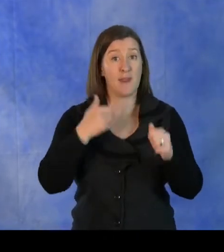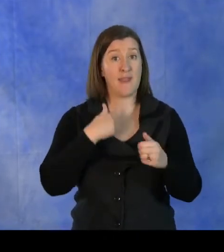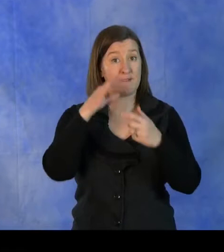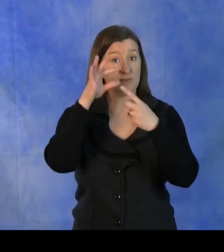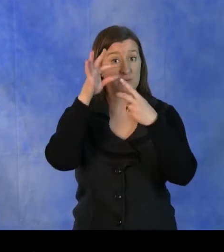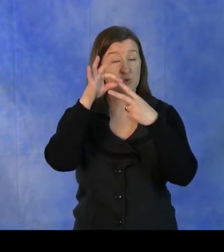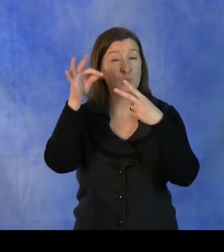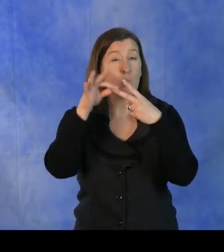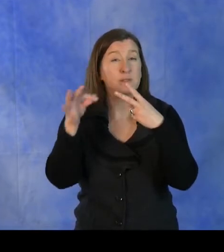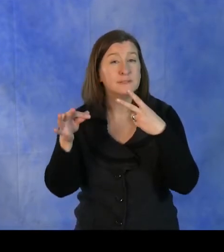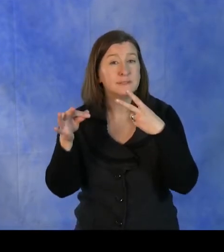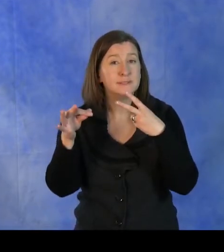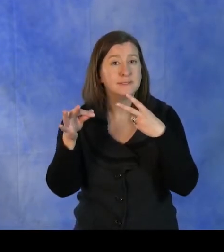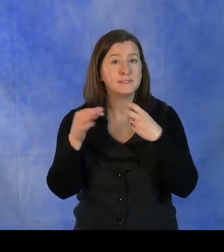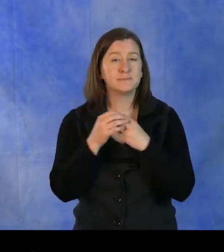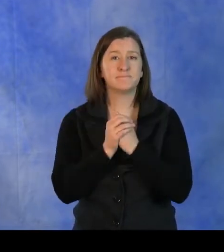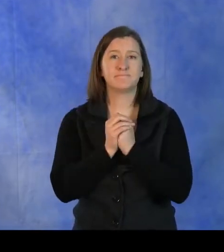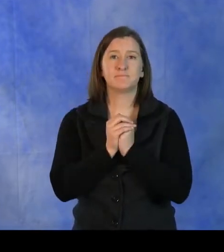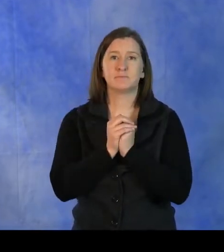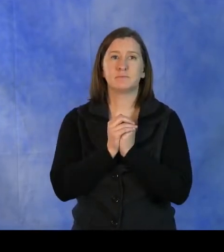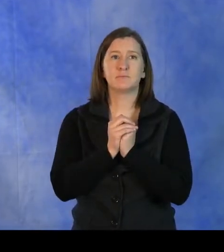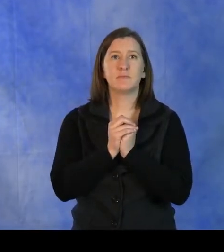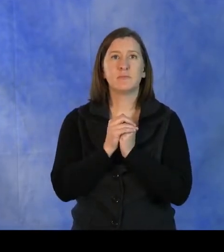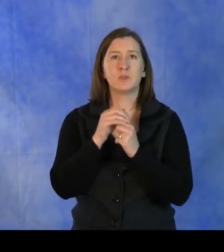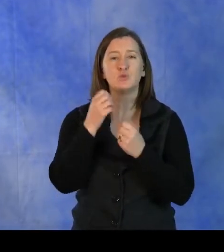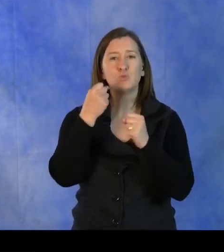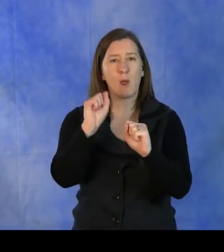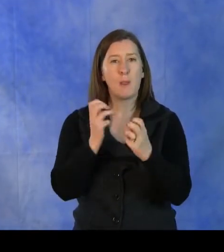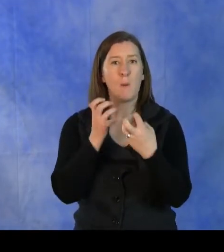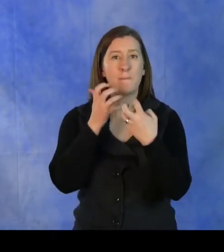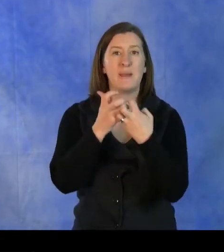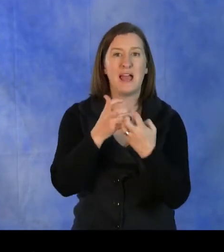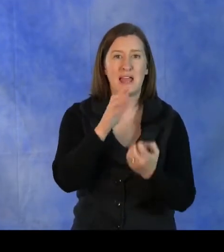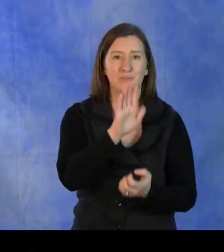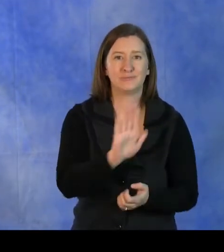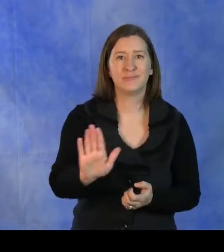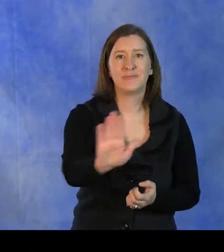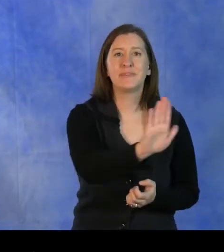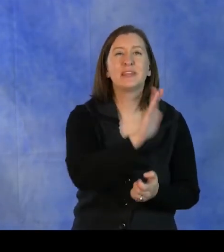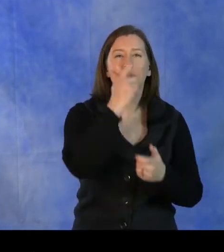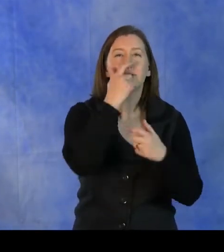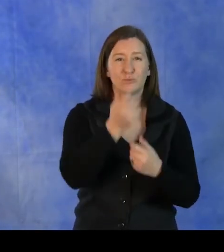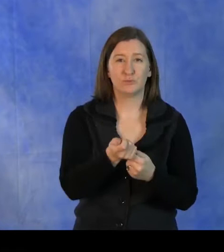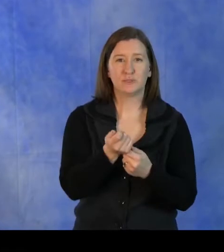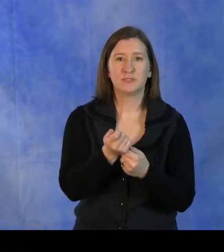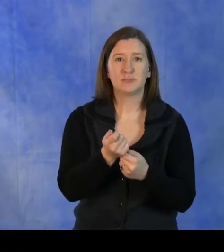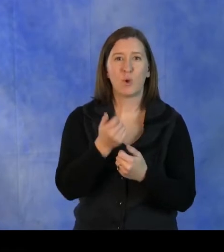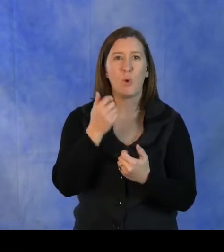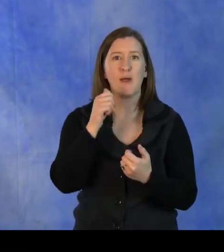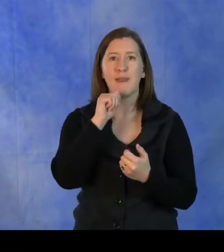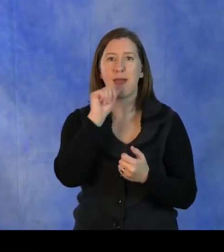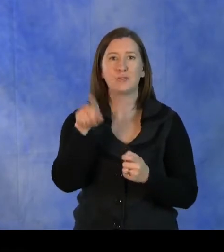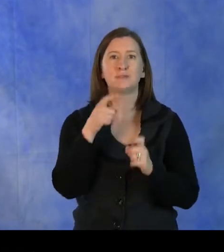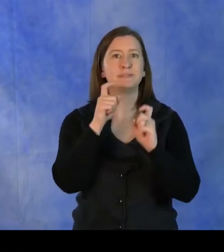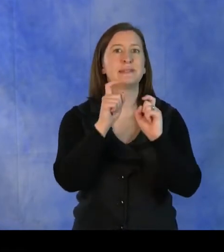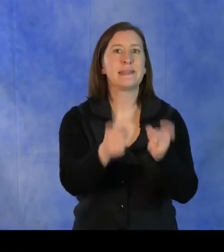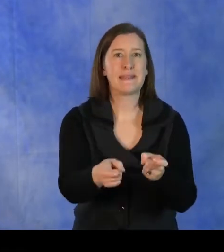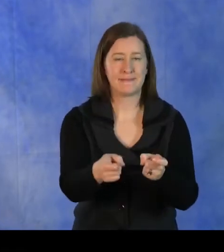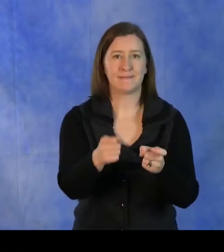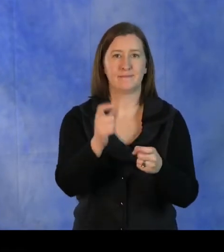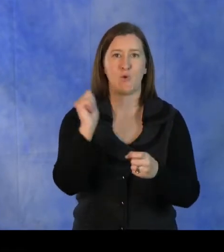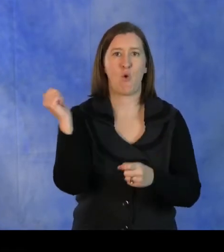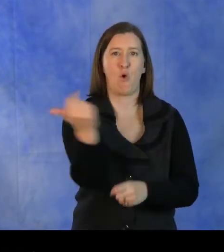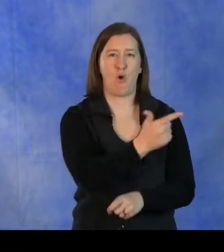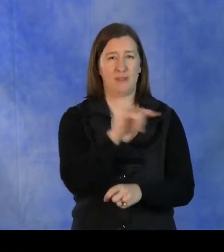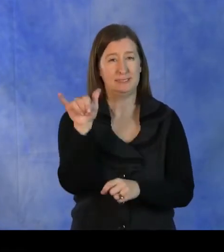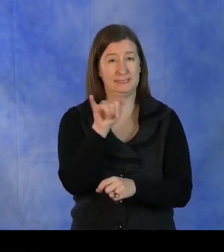Also, if there's some activities where they have choices, try to match their interests.